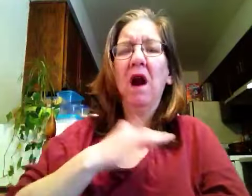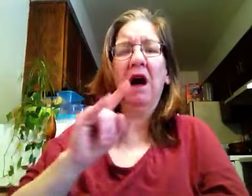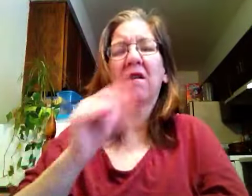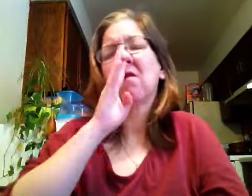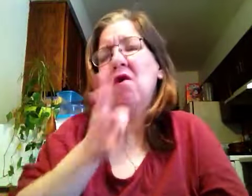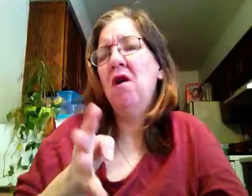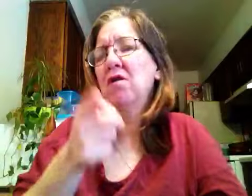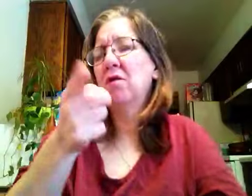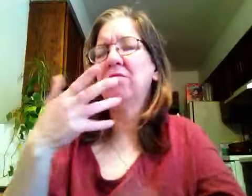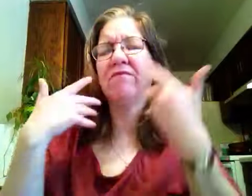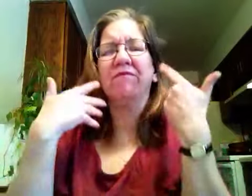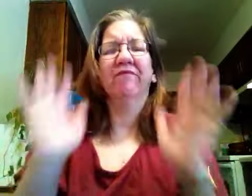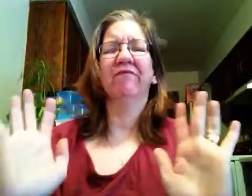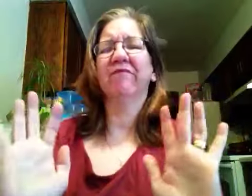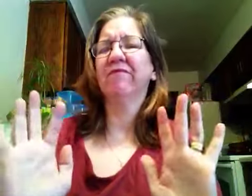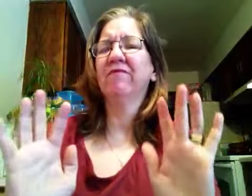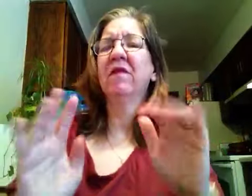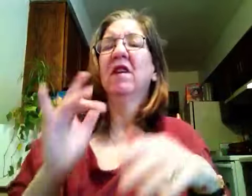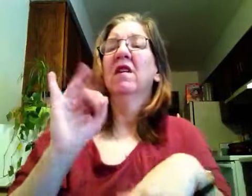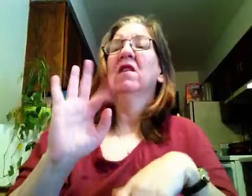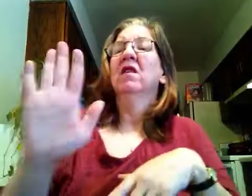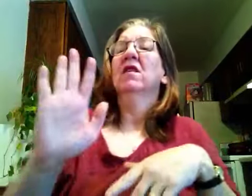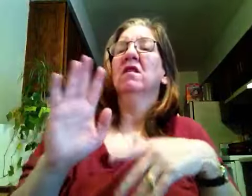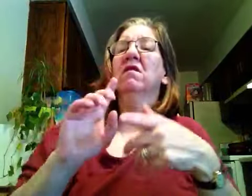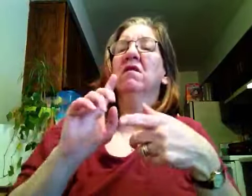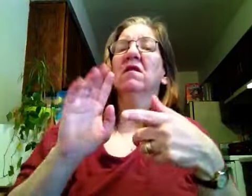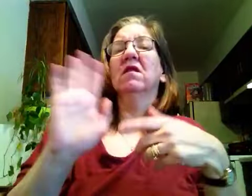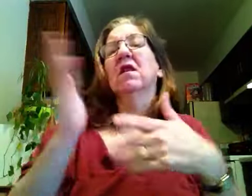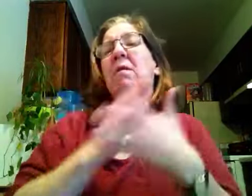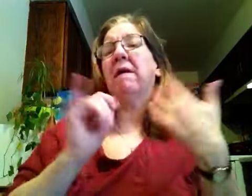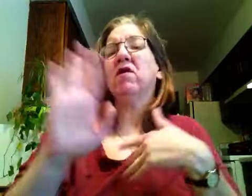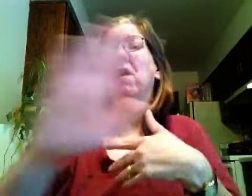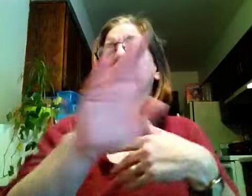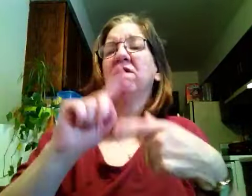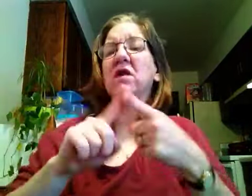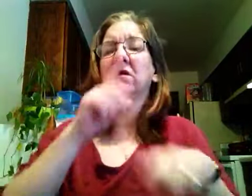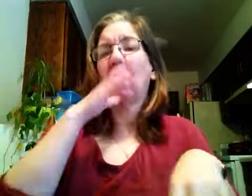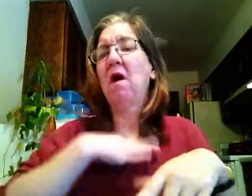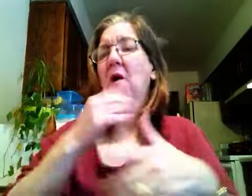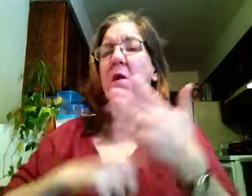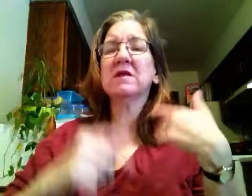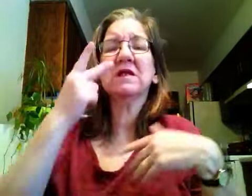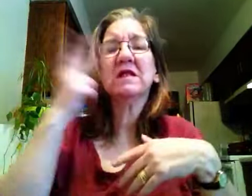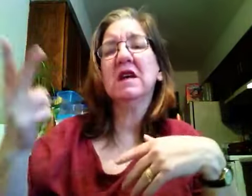ein Yeah.